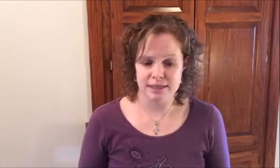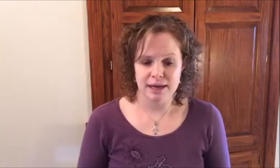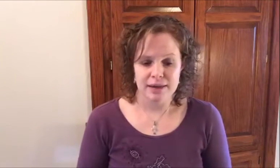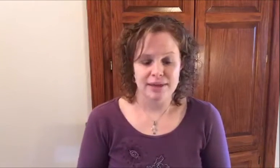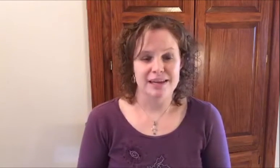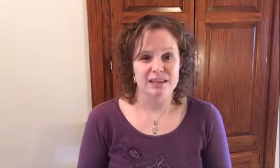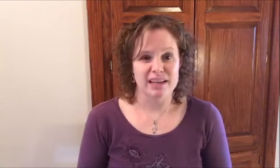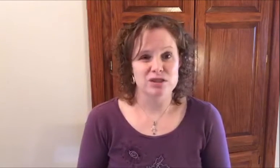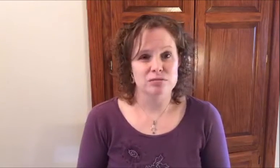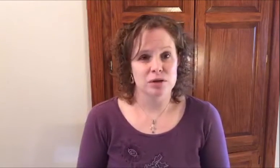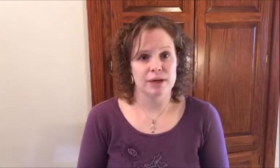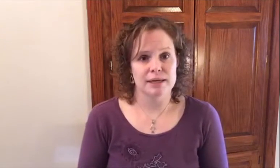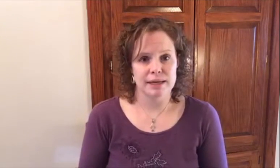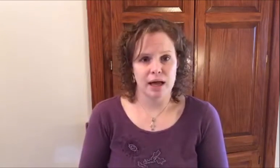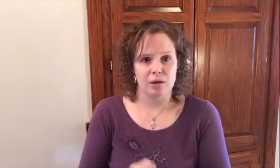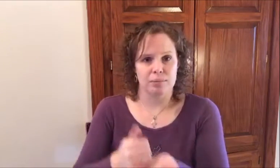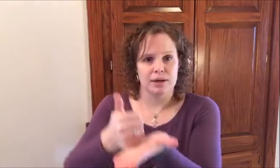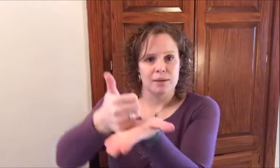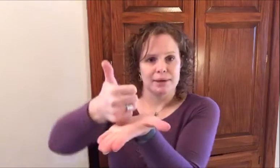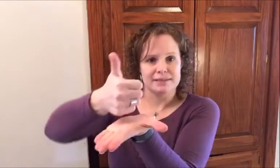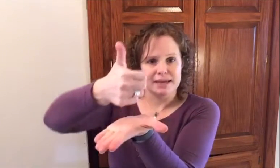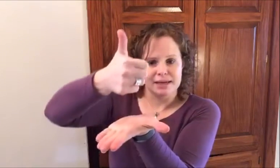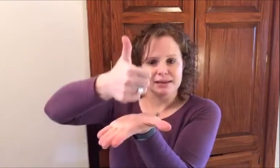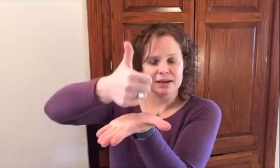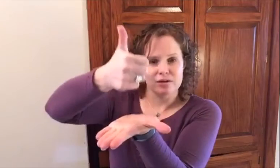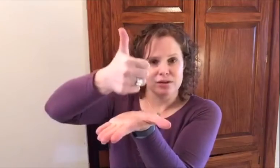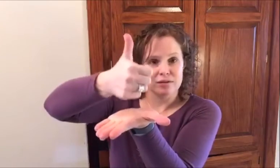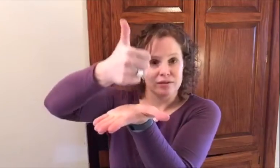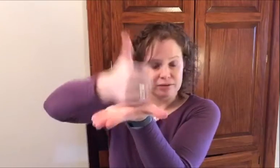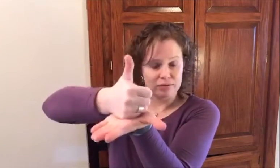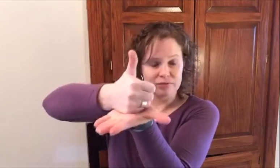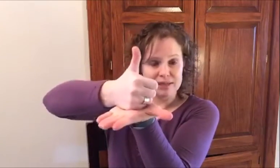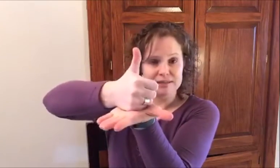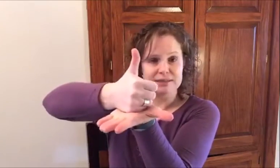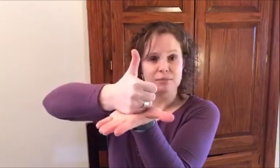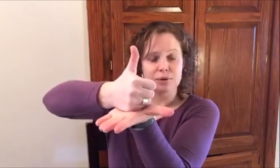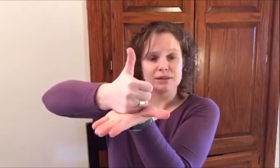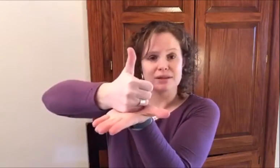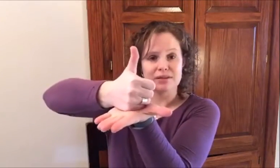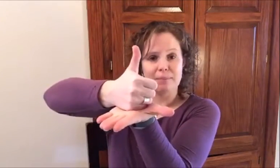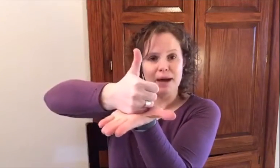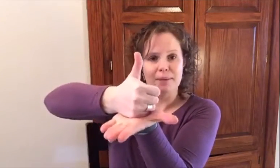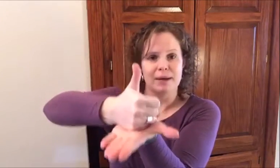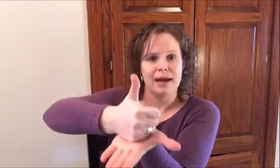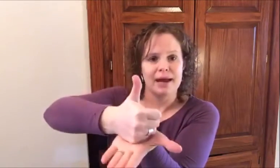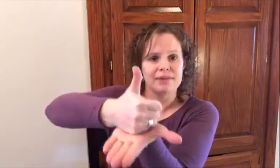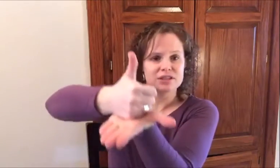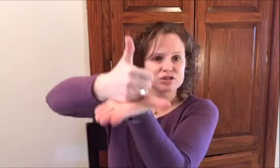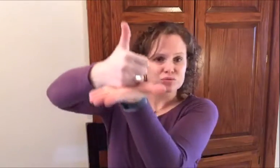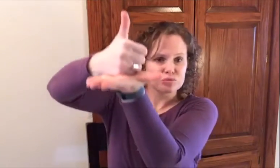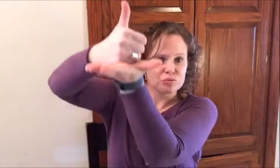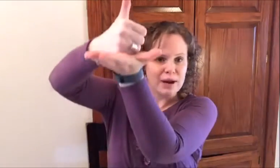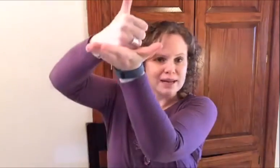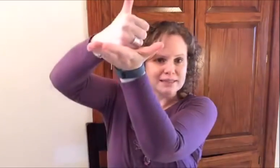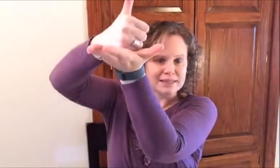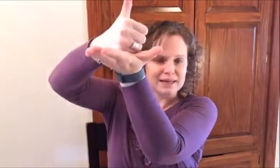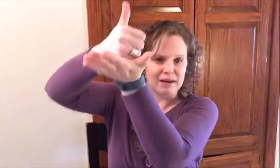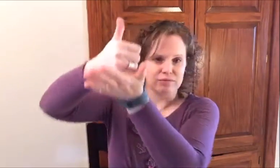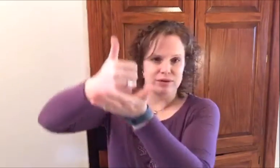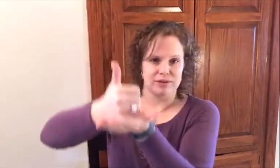fussing, they can let you know they need help by taking their fist, putting the thumb up, and then just raising